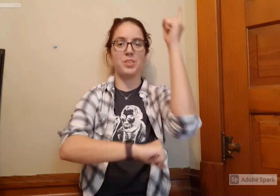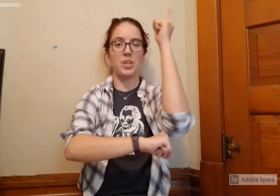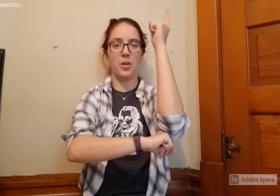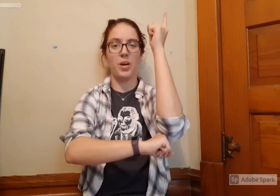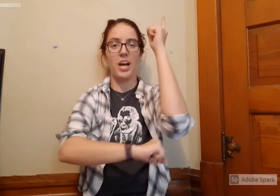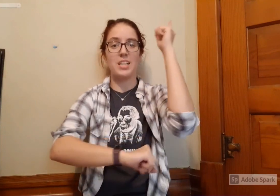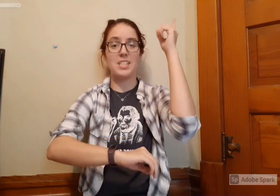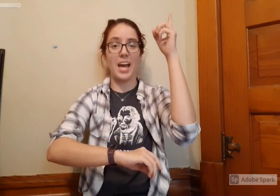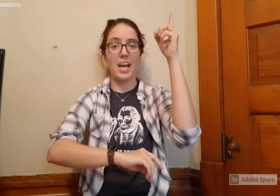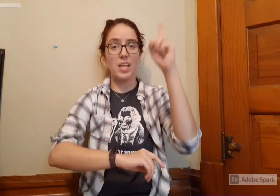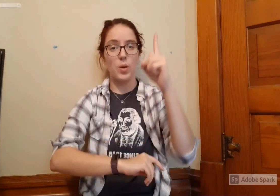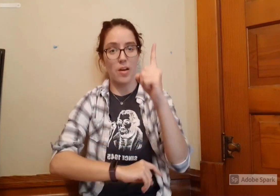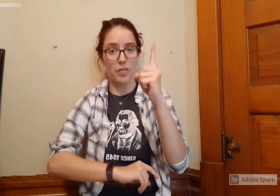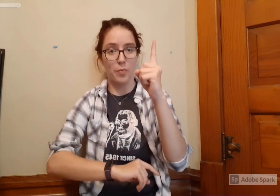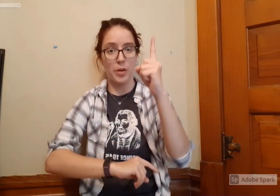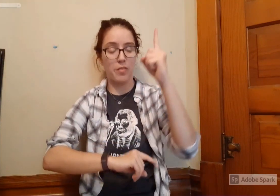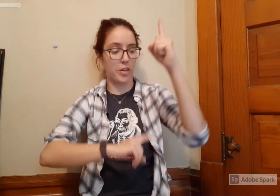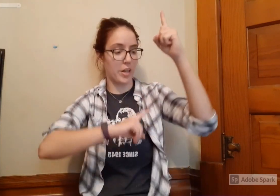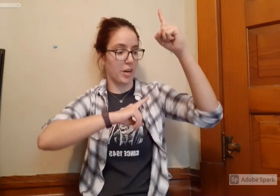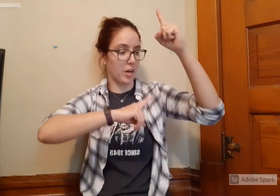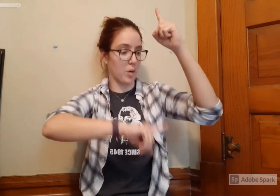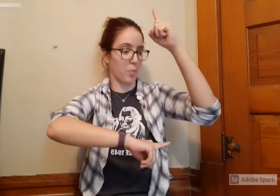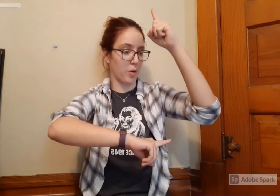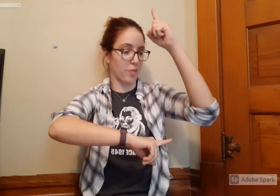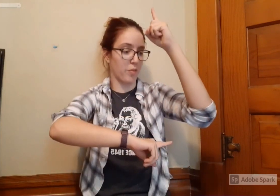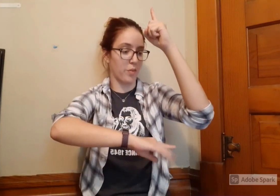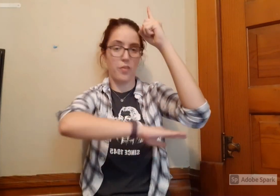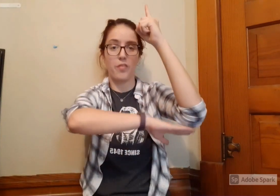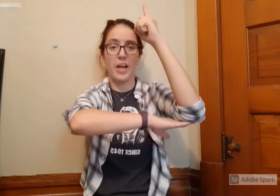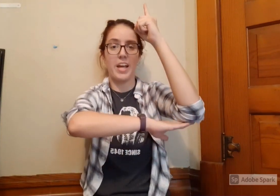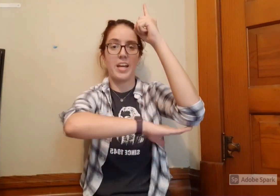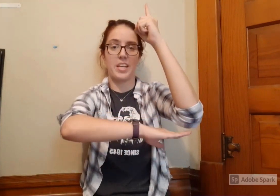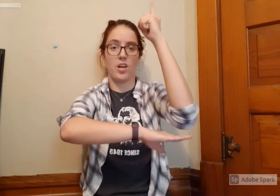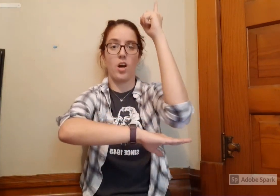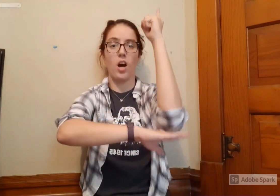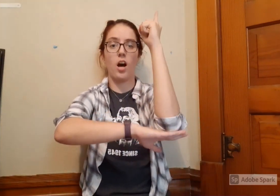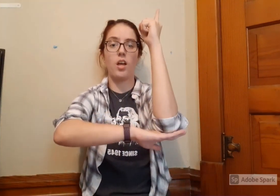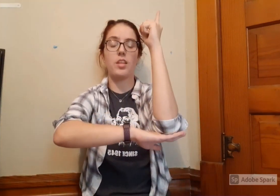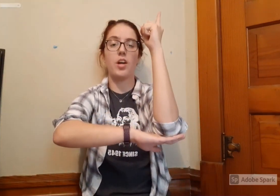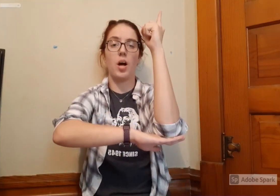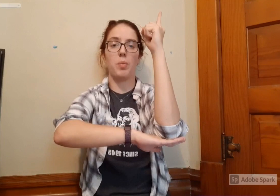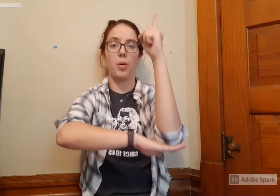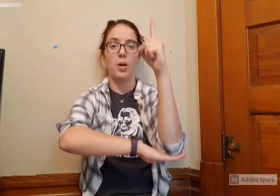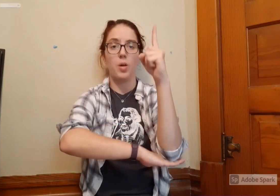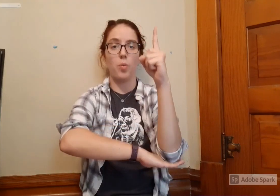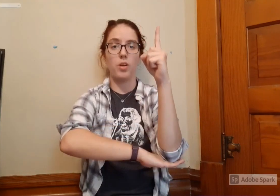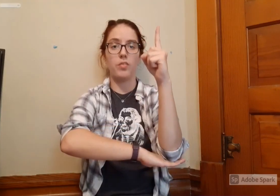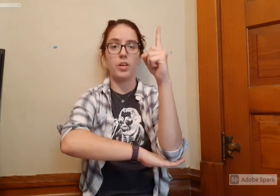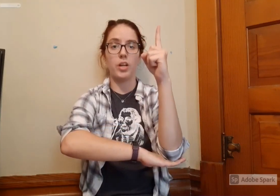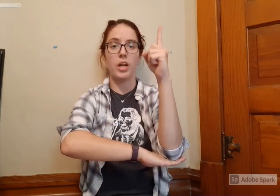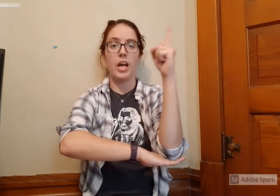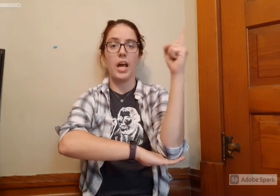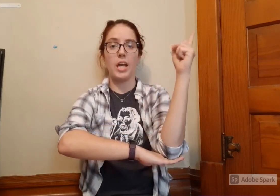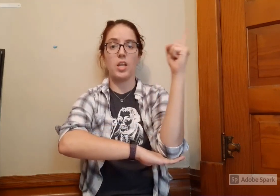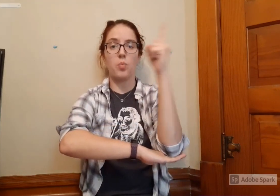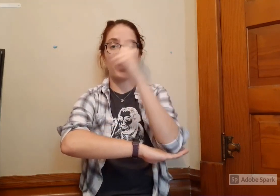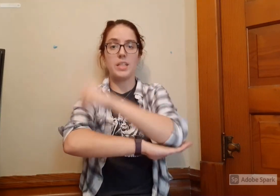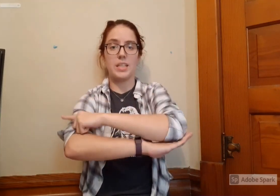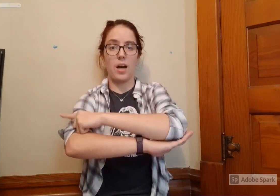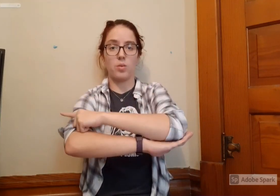So day, you have your pointer finger here and your flat hand here on your elbow. Pointer finger, and then you bring it down